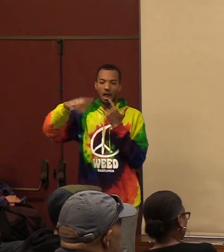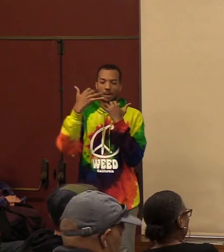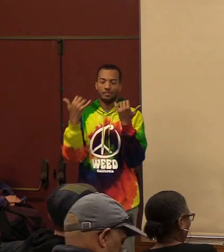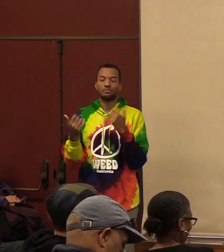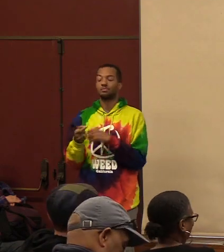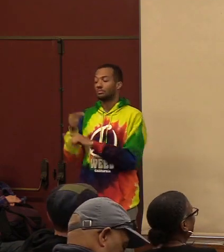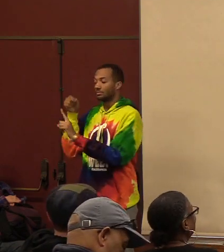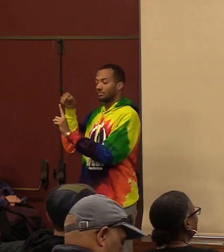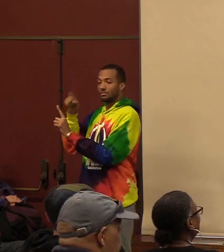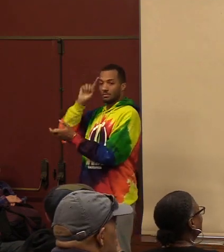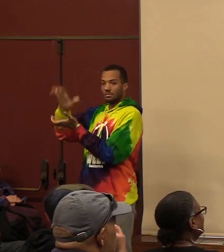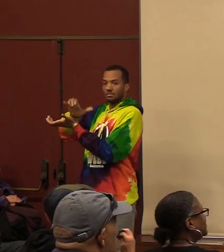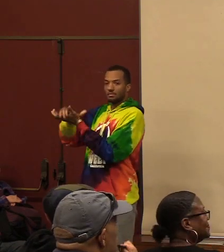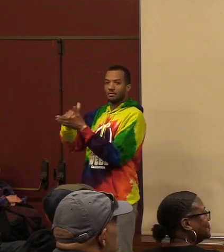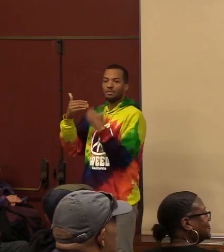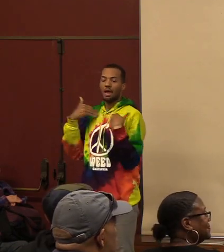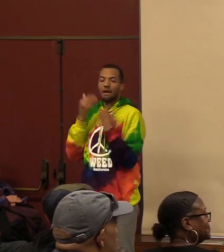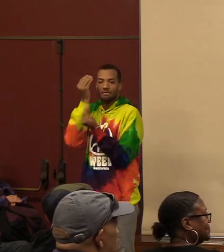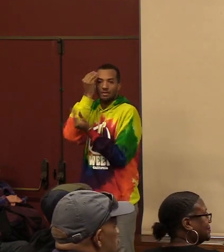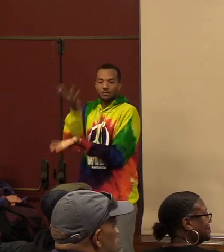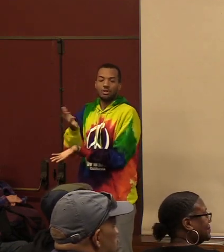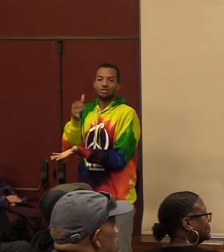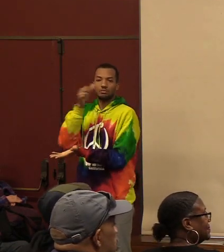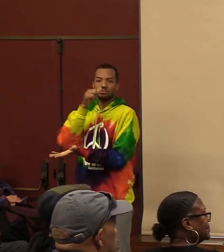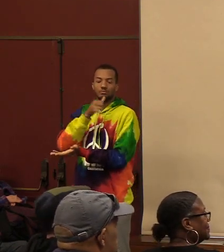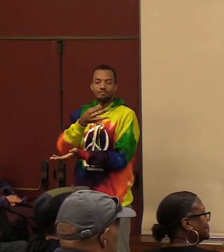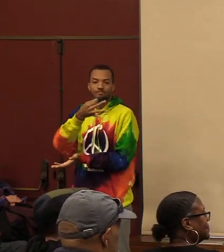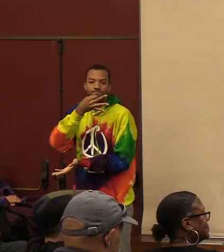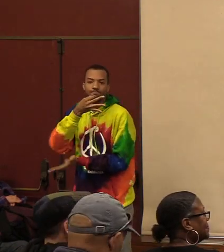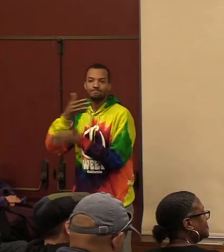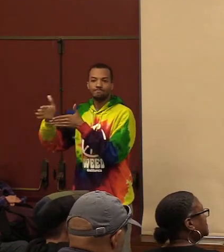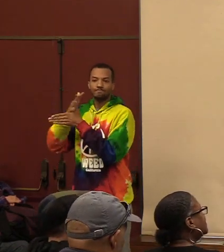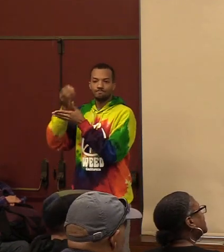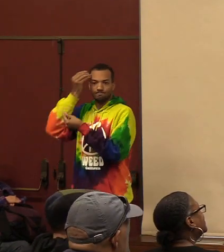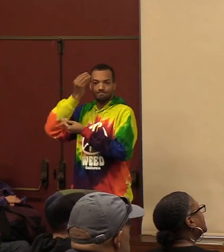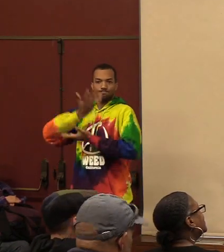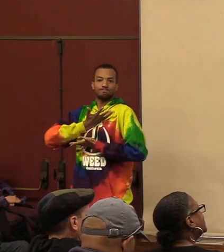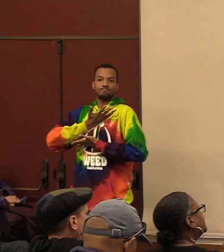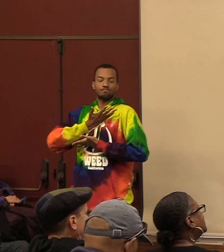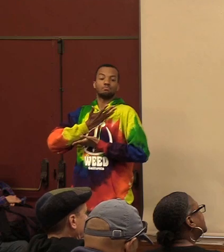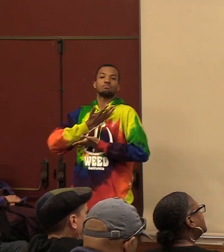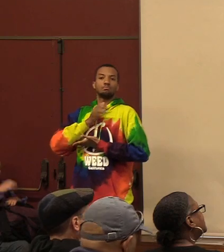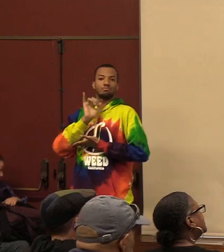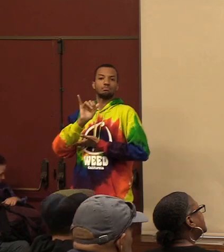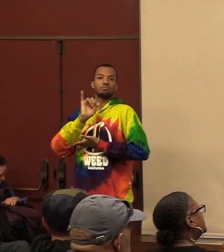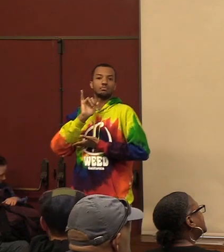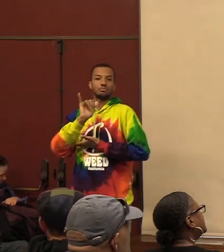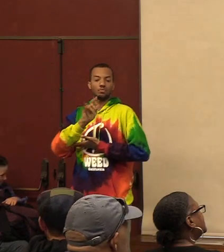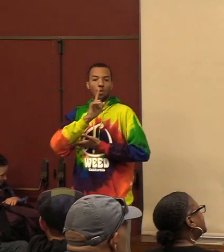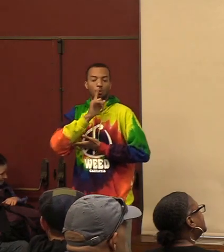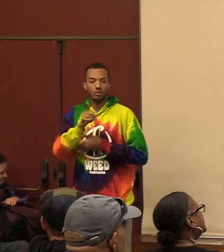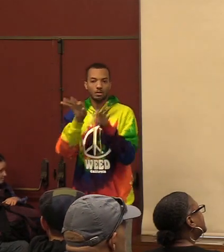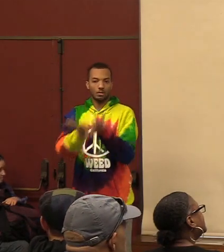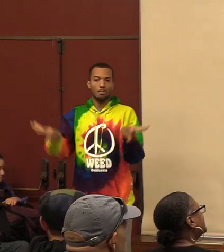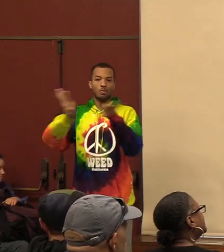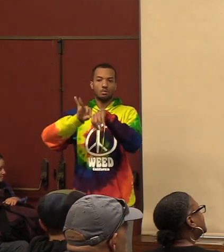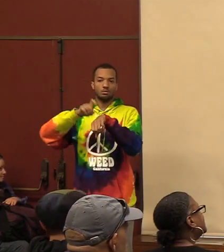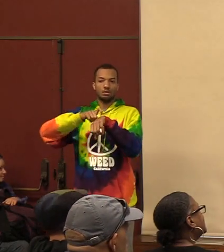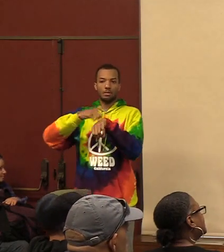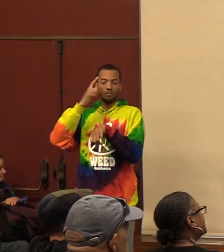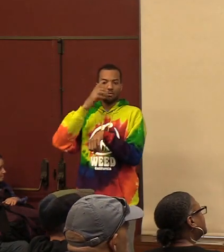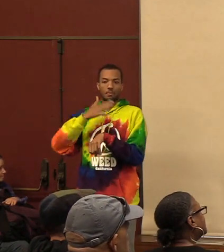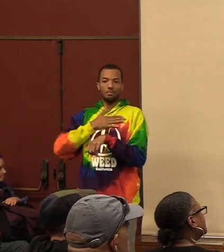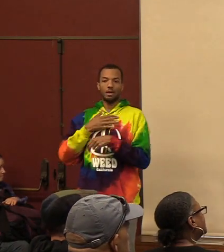particular guy had some information, and he shared this information with me in a very critical time in my